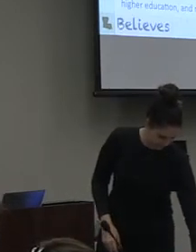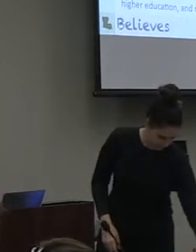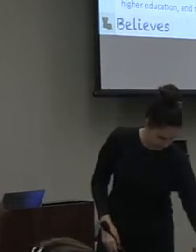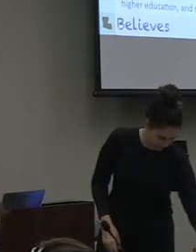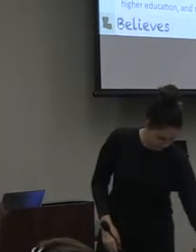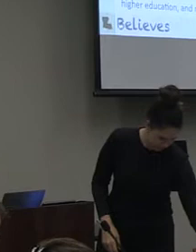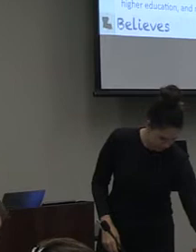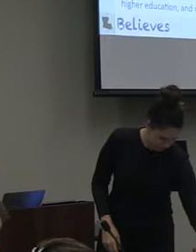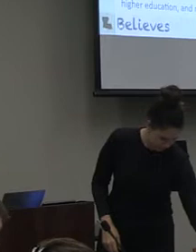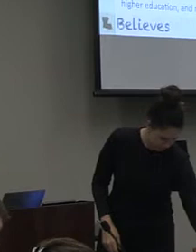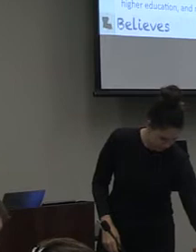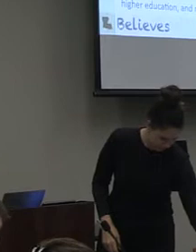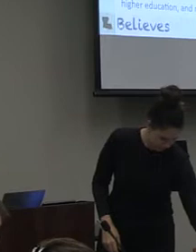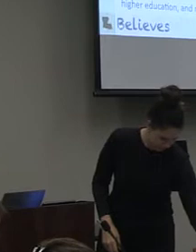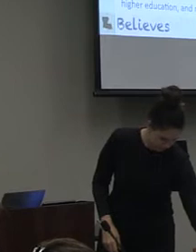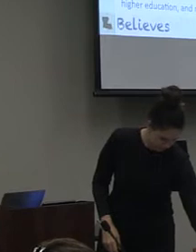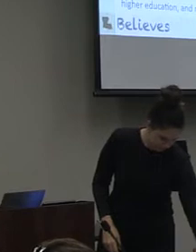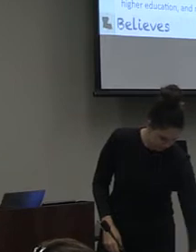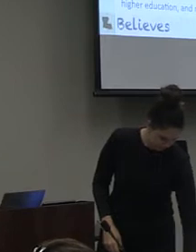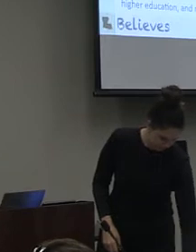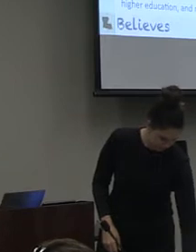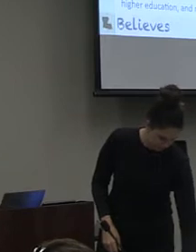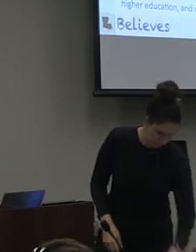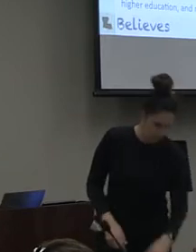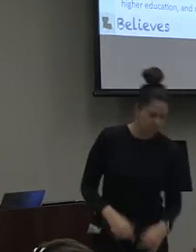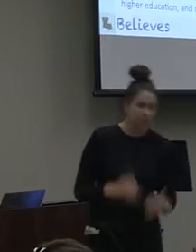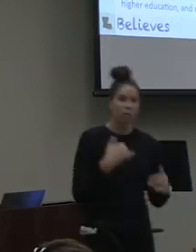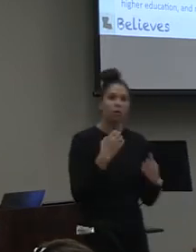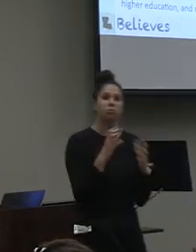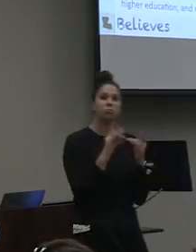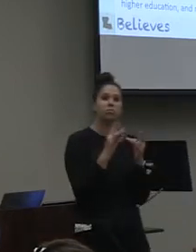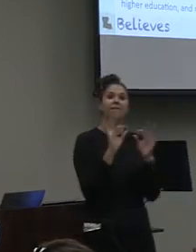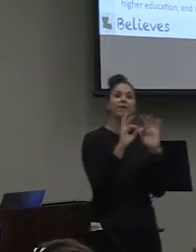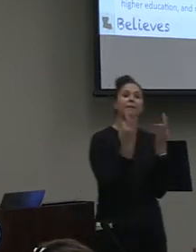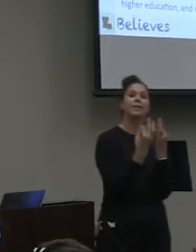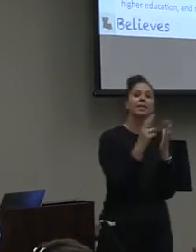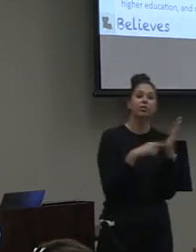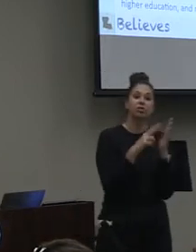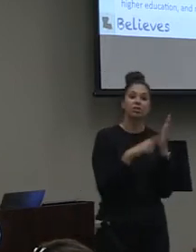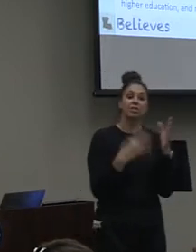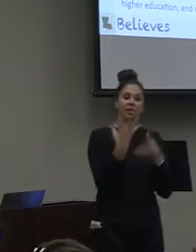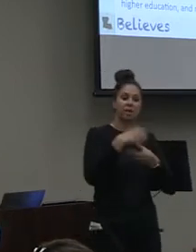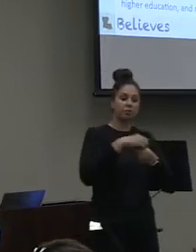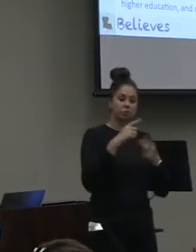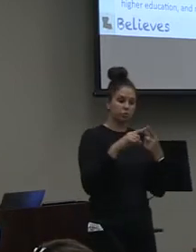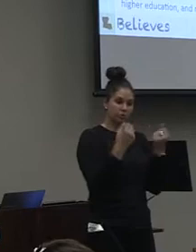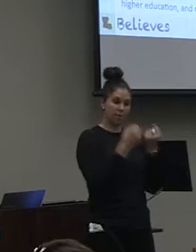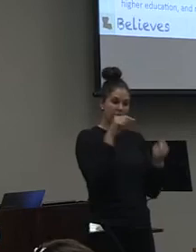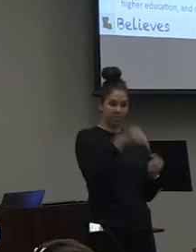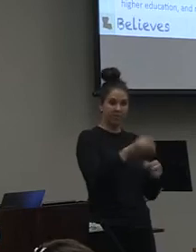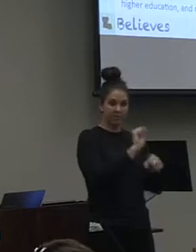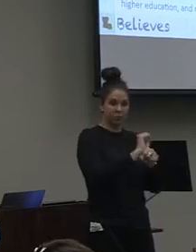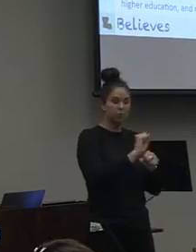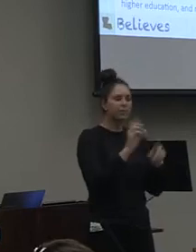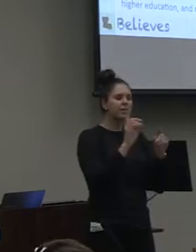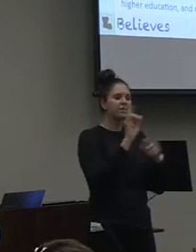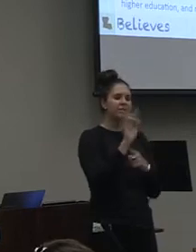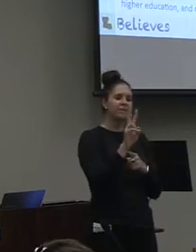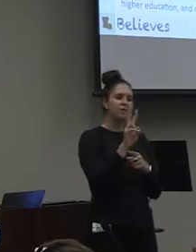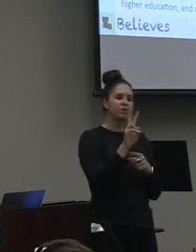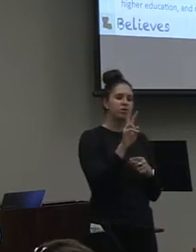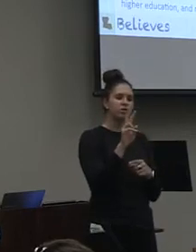And then I wanted, of course, to highlight our family literacy engagement. So in an effort to support this work, the